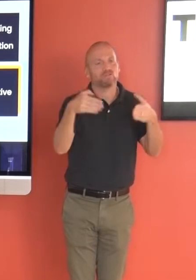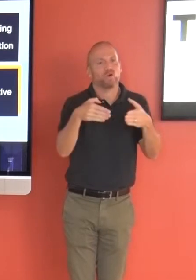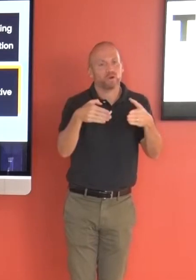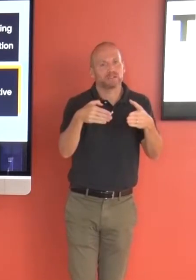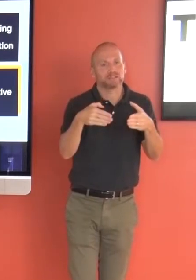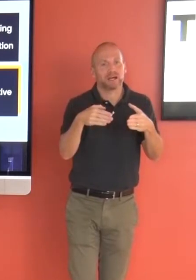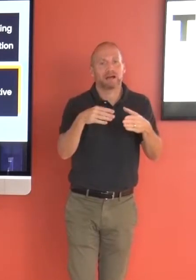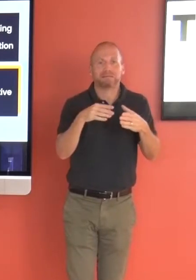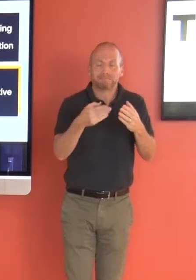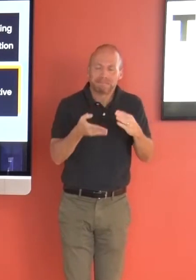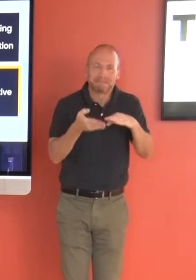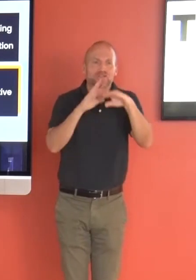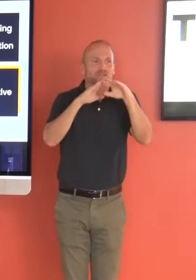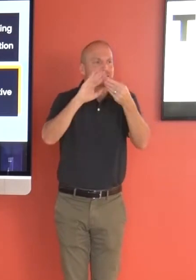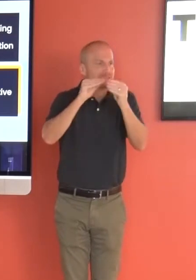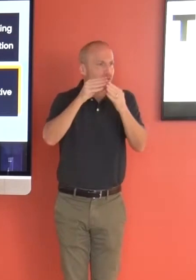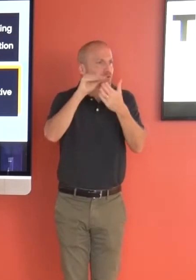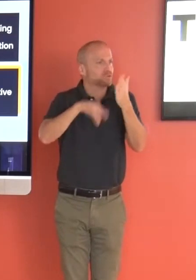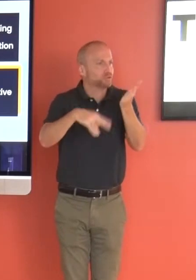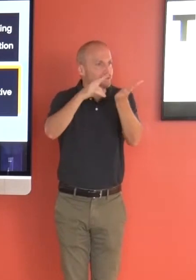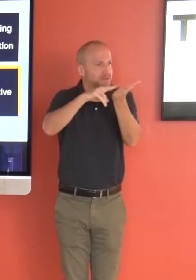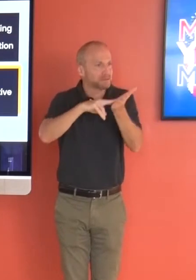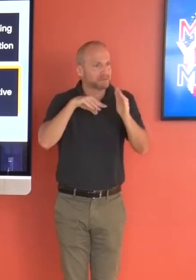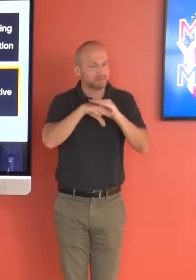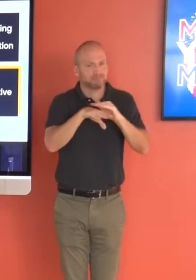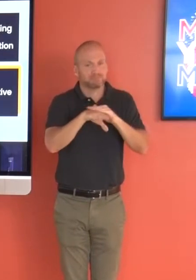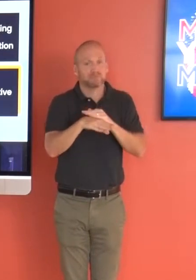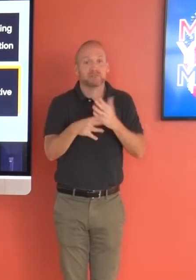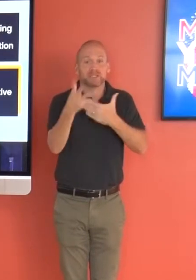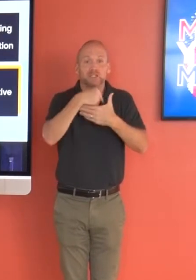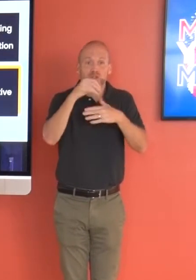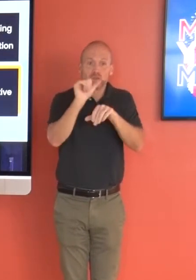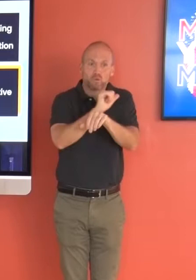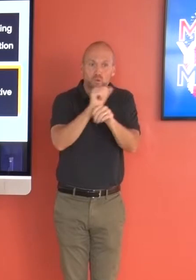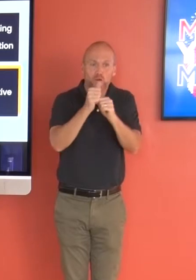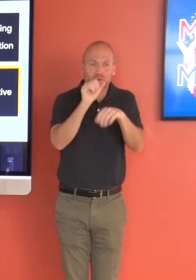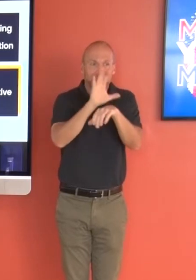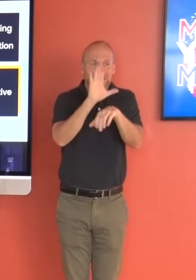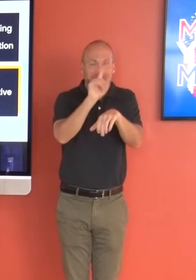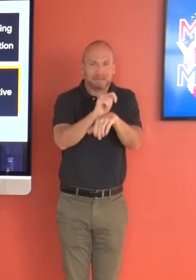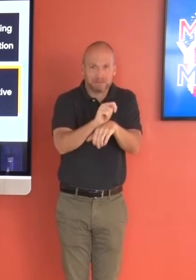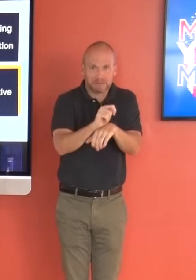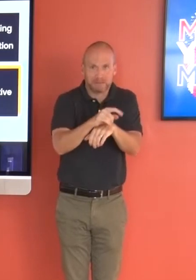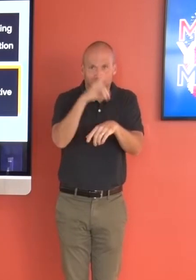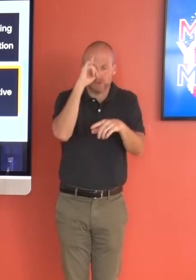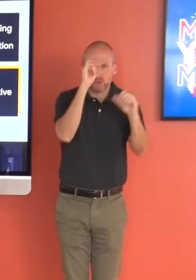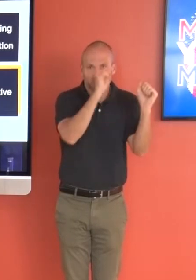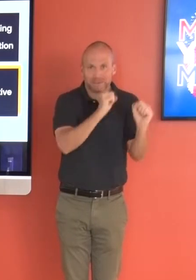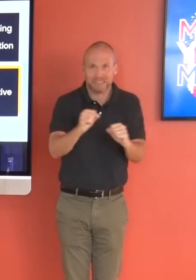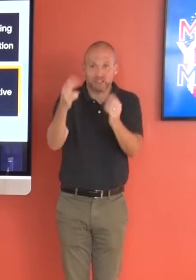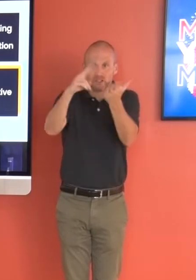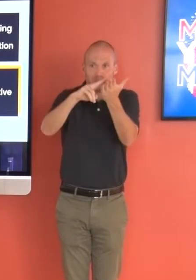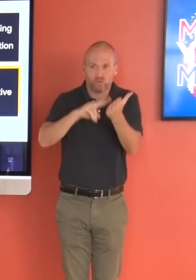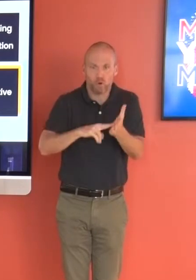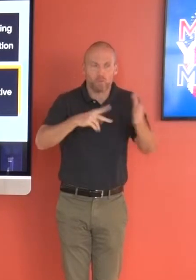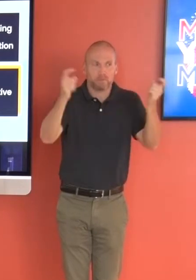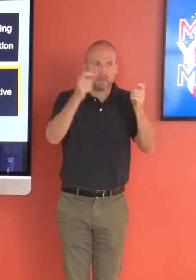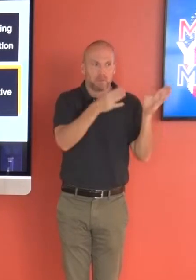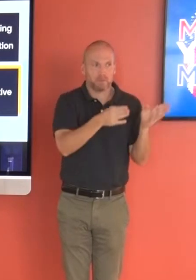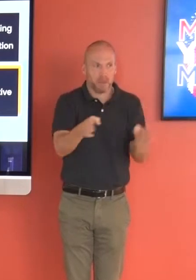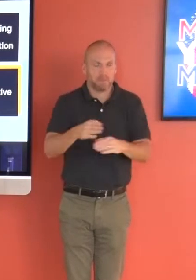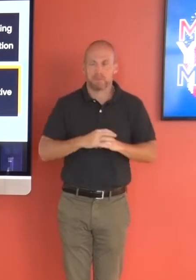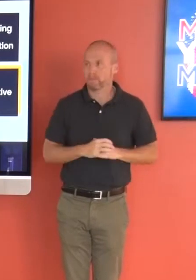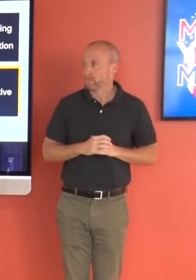expanding our enrollment efforts. This will include our work with our consultant on a strategic enrollment management plan.